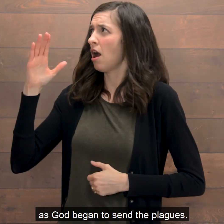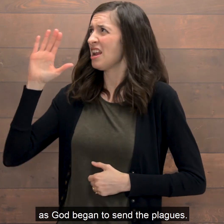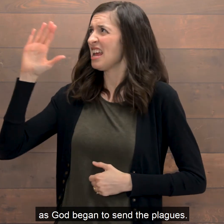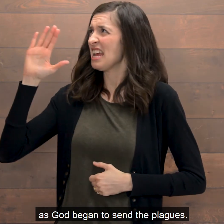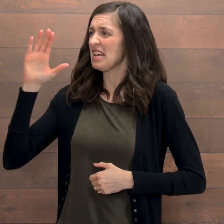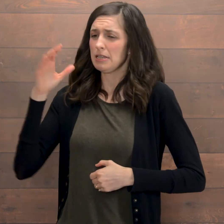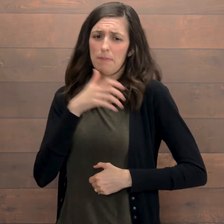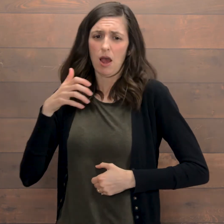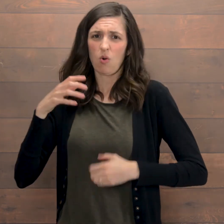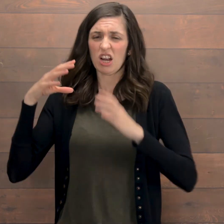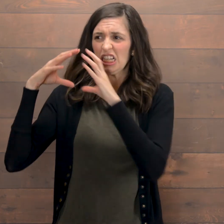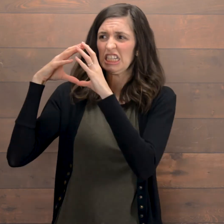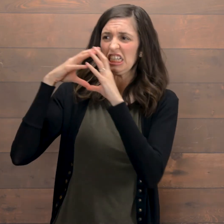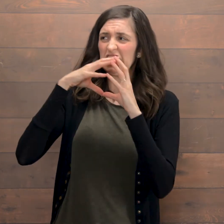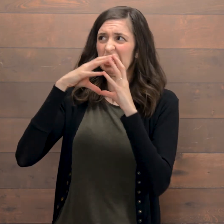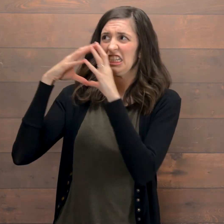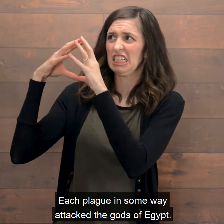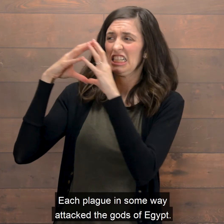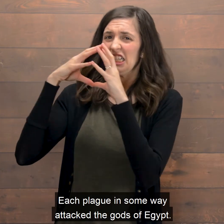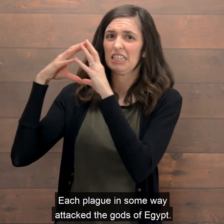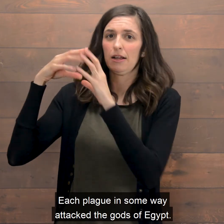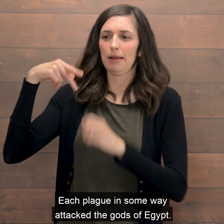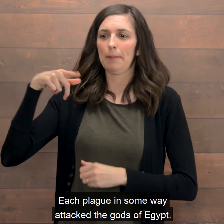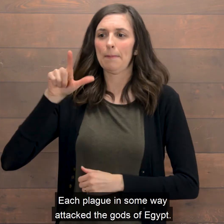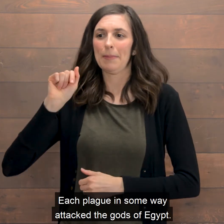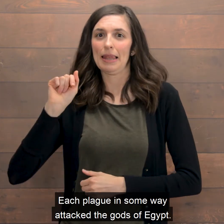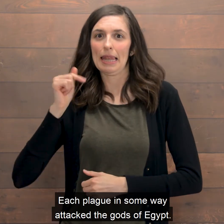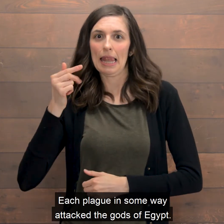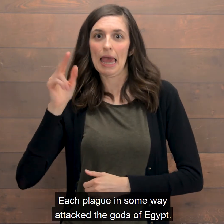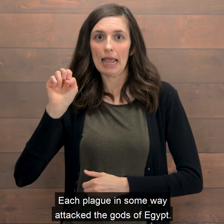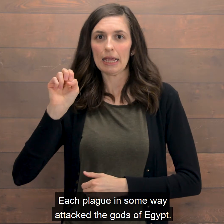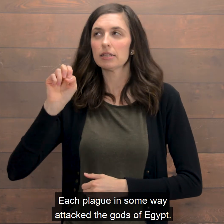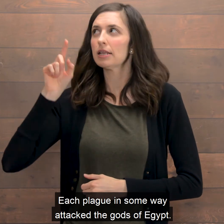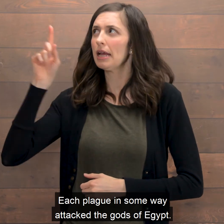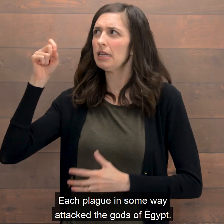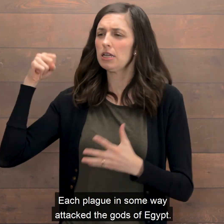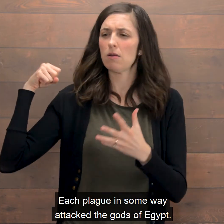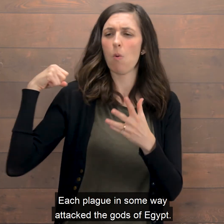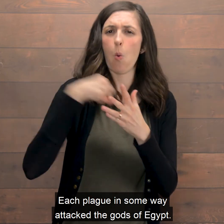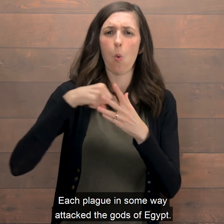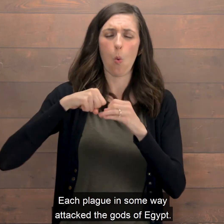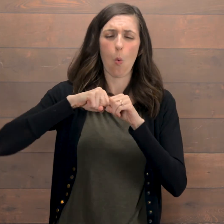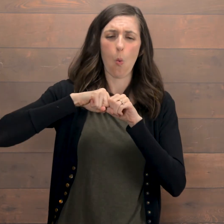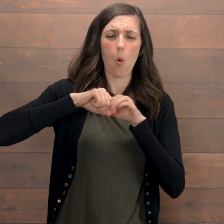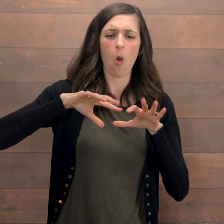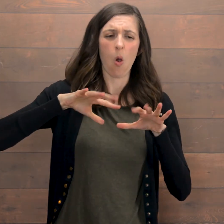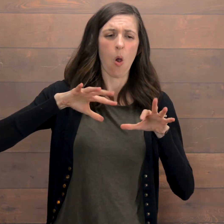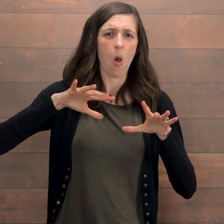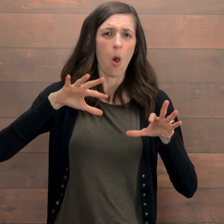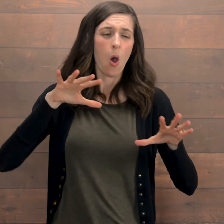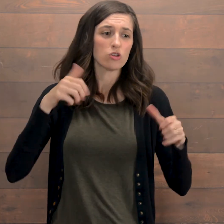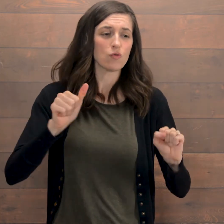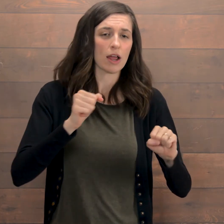send the plagues. Each plague in some way attacked the gods of Egypt.